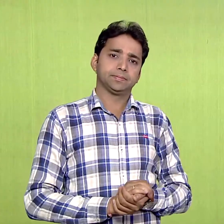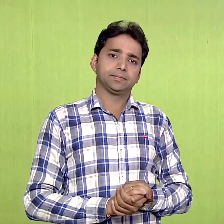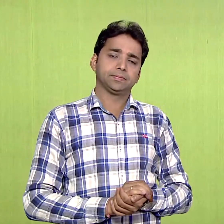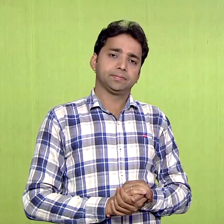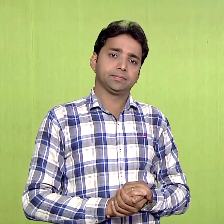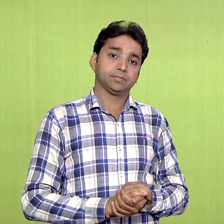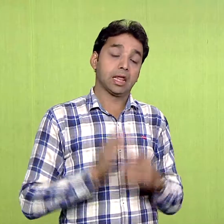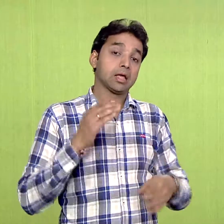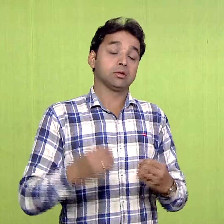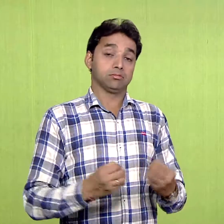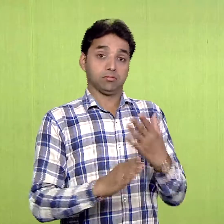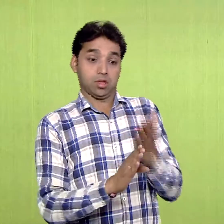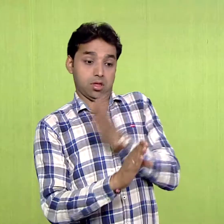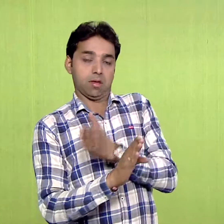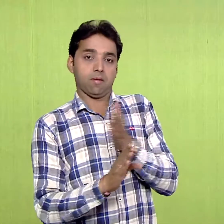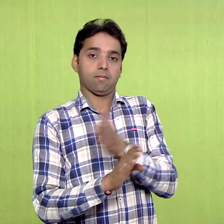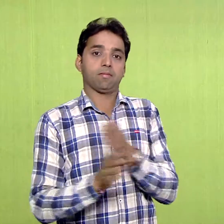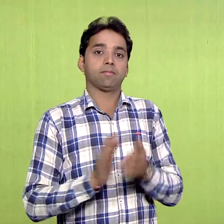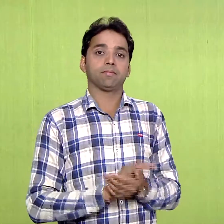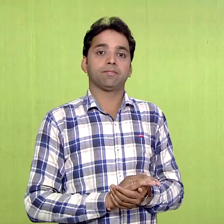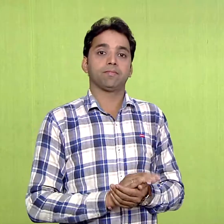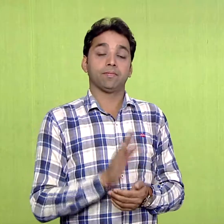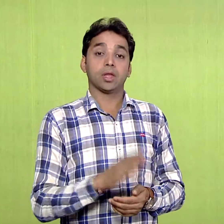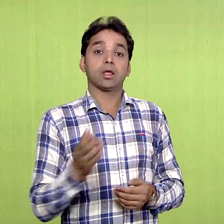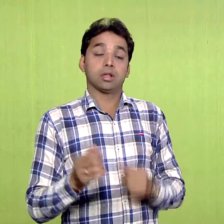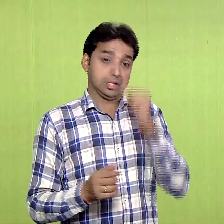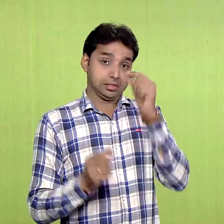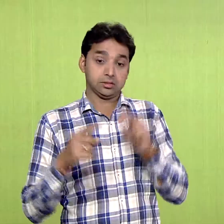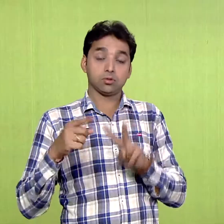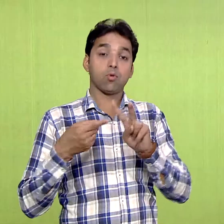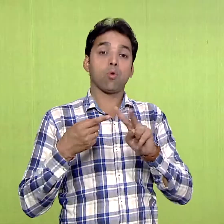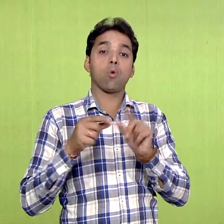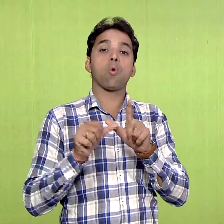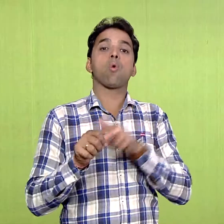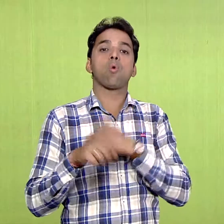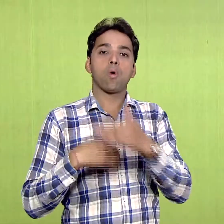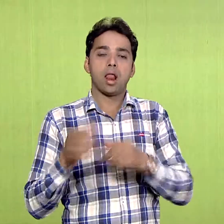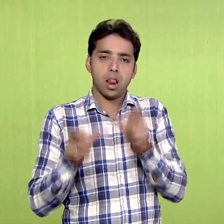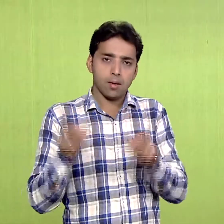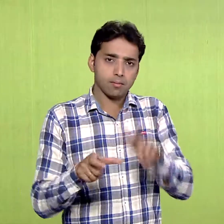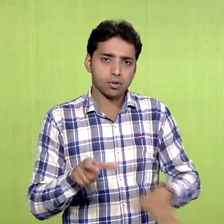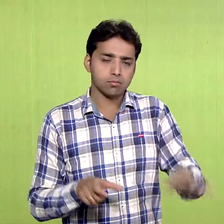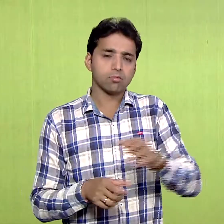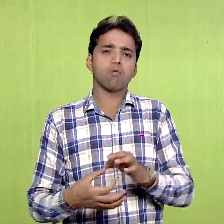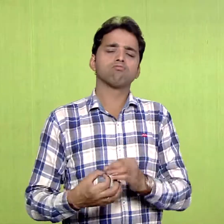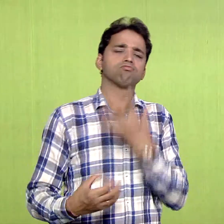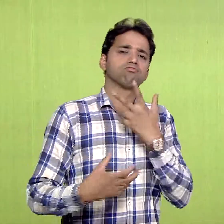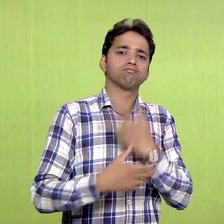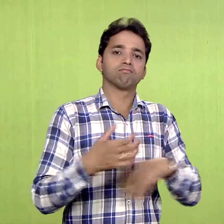In spite of this calamity, the Indus Valley people built fresh settlements on the same